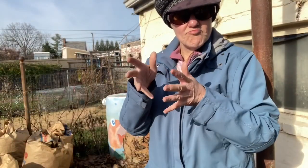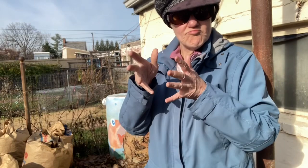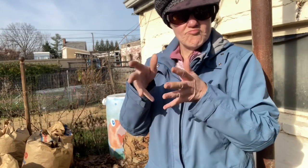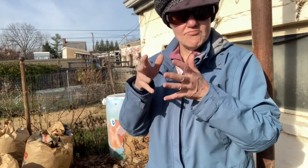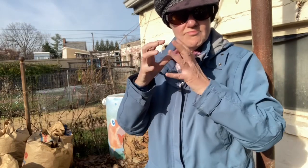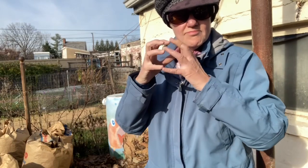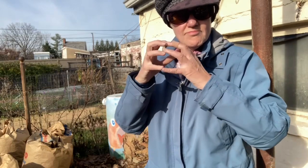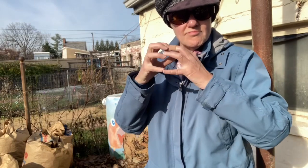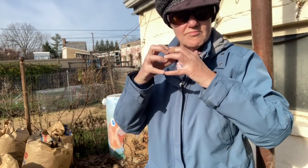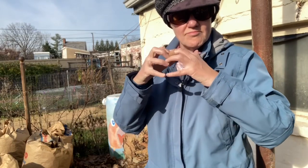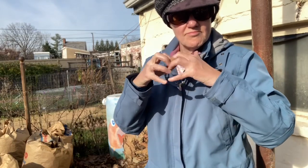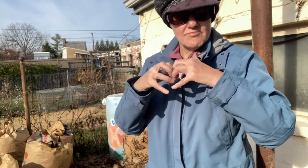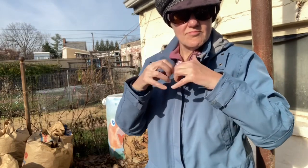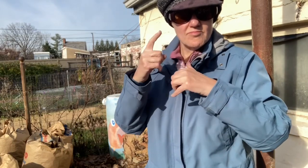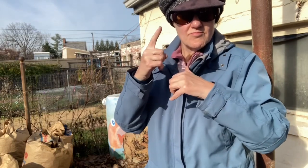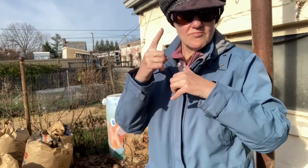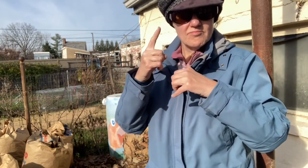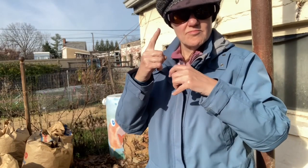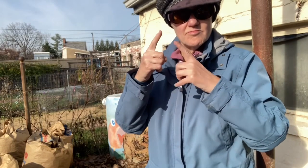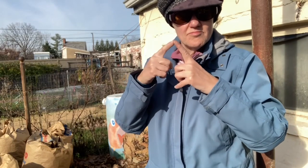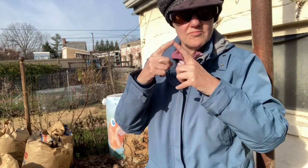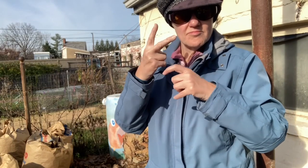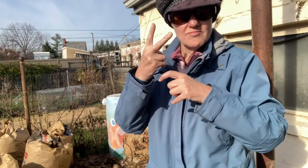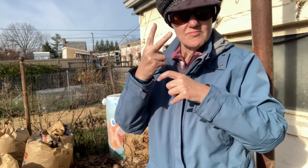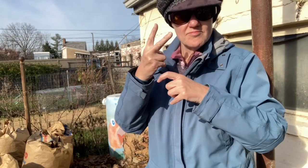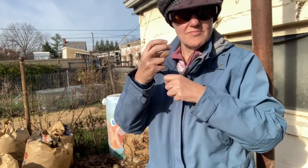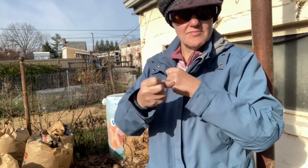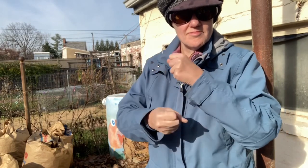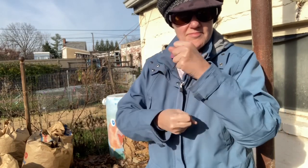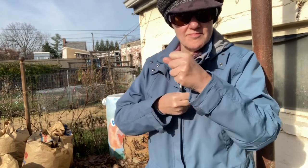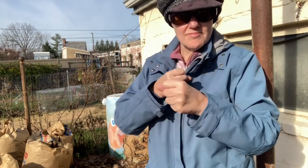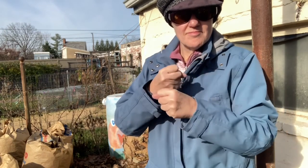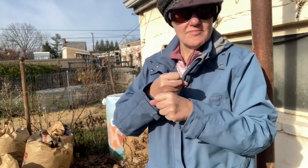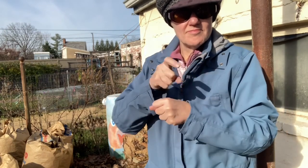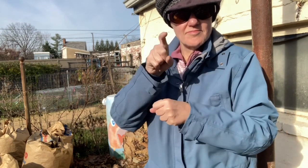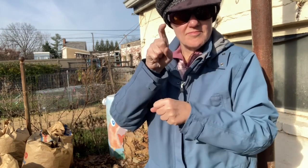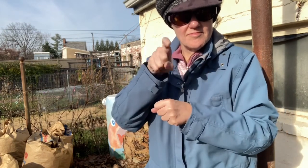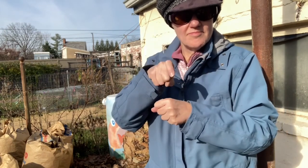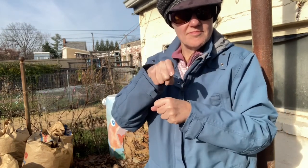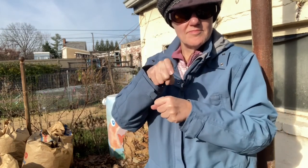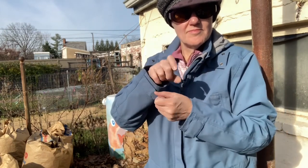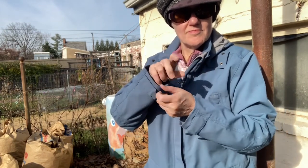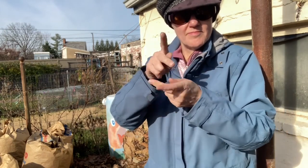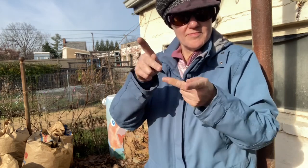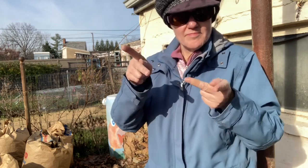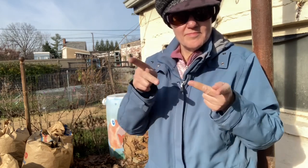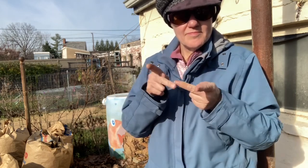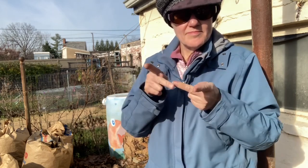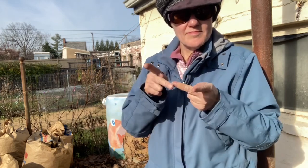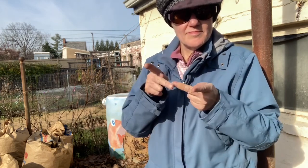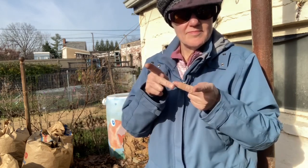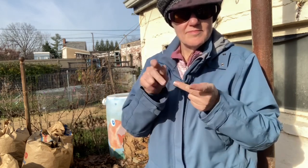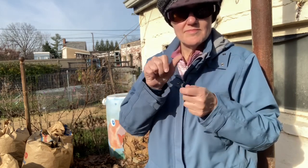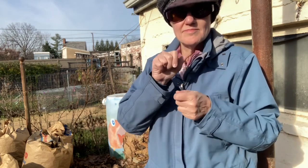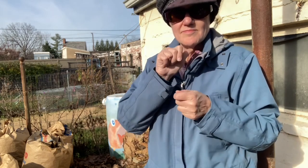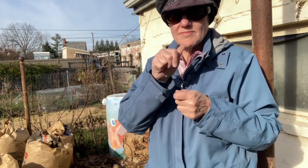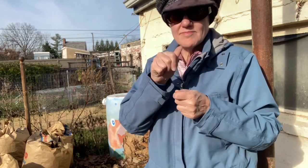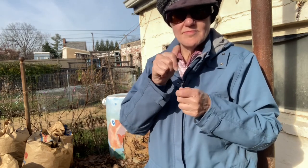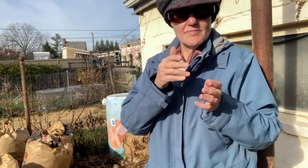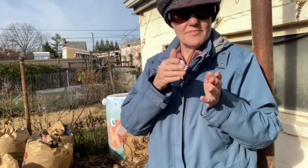Now, leaf mold needs to be left for 1 to 2 years to break down into soil. So I need to put it in a place that I